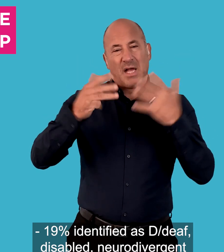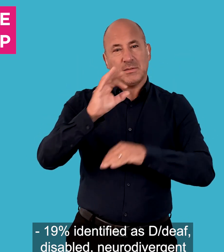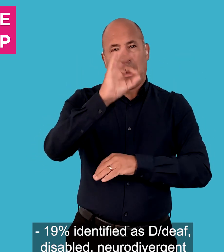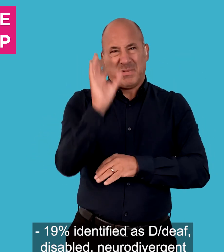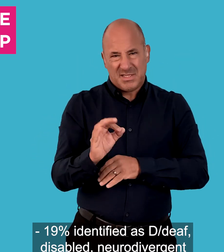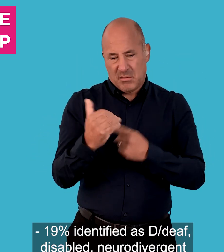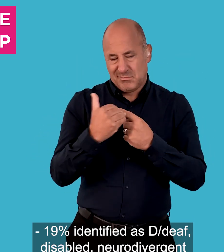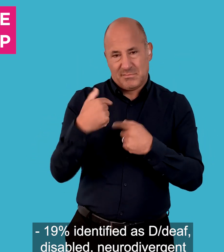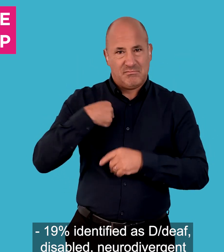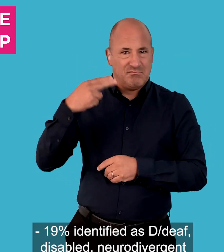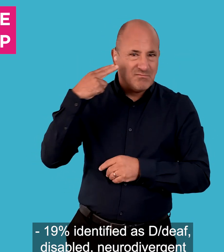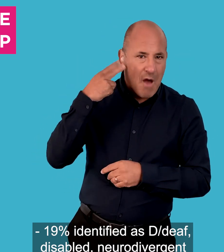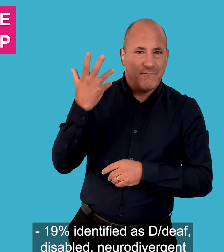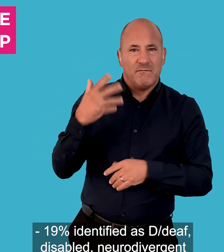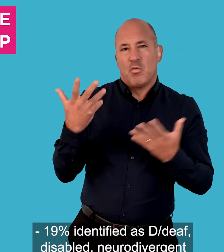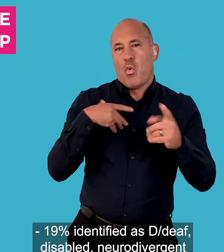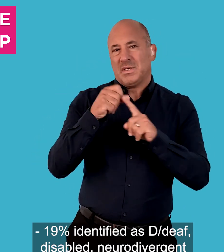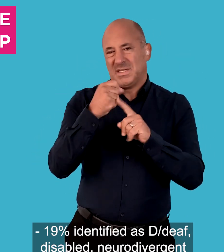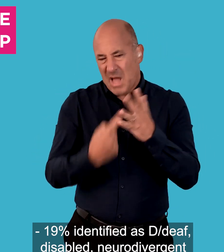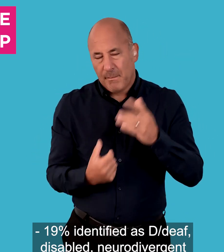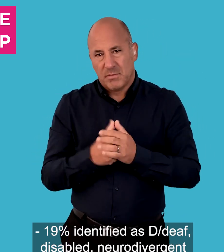19% identified as deaf, disabled, neurodivergent,